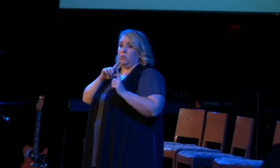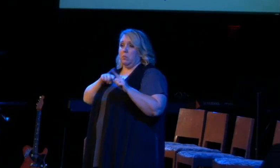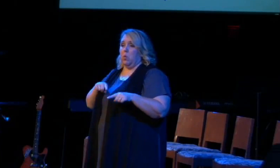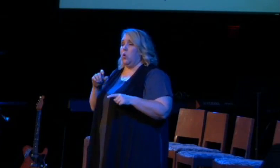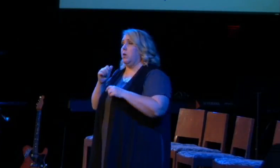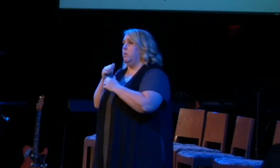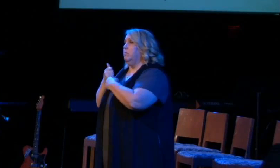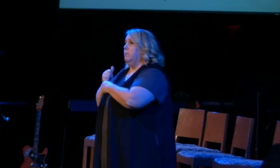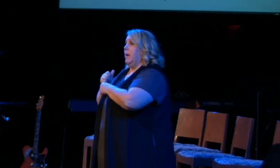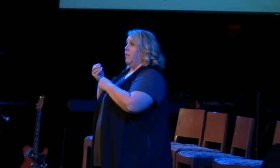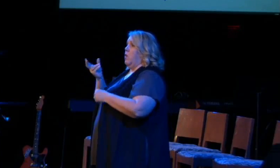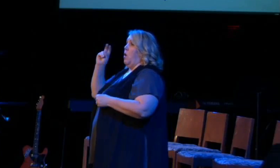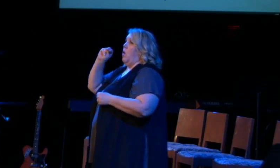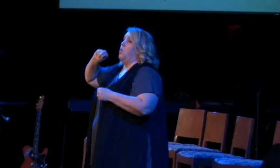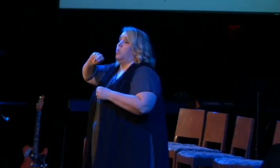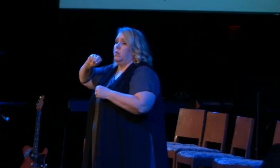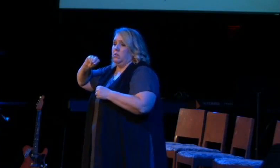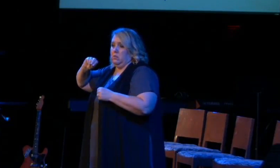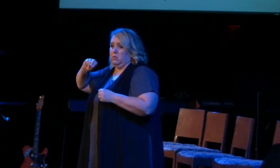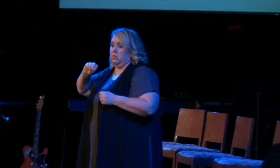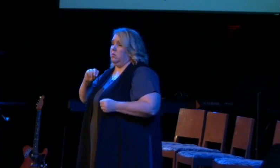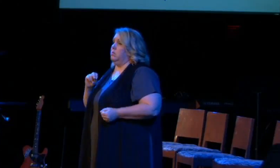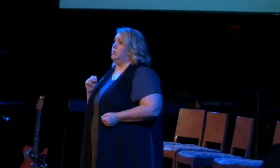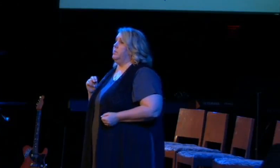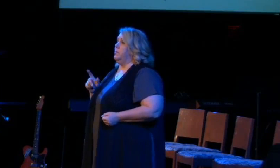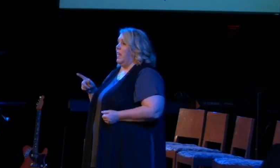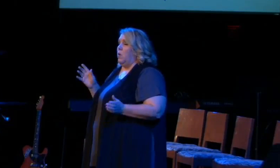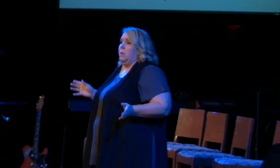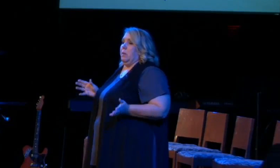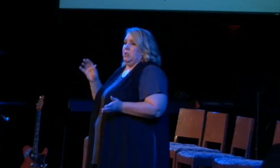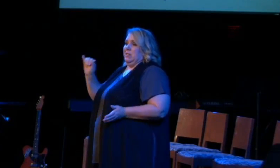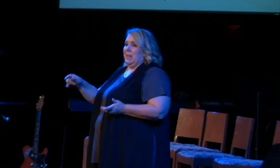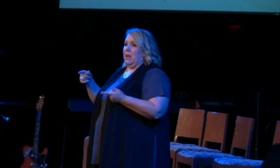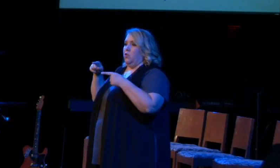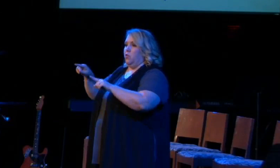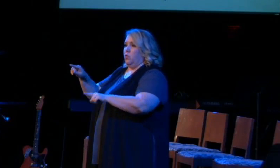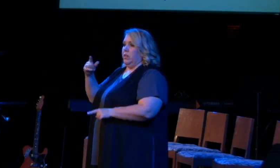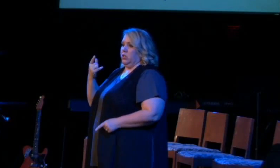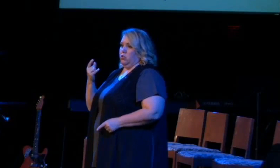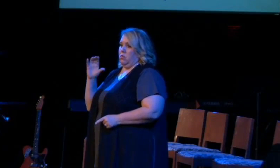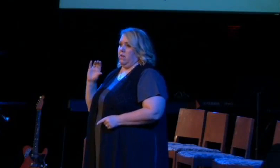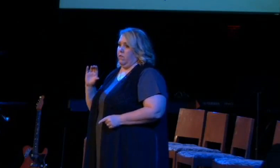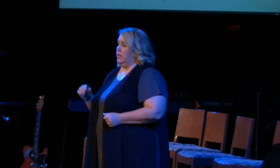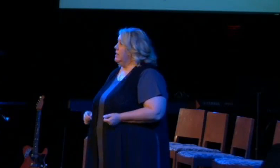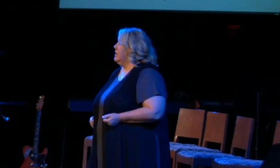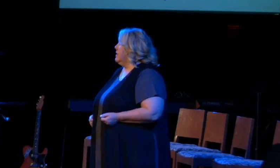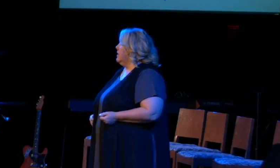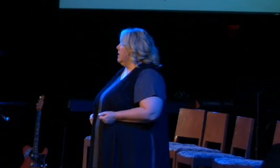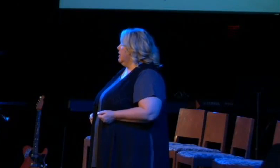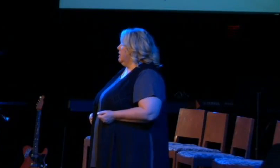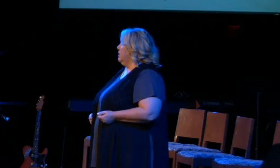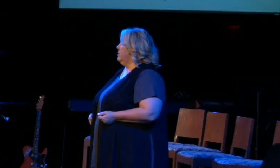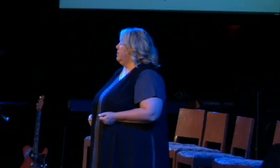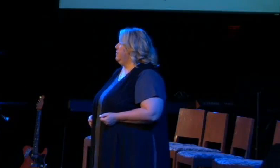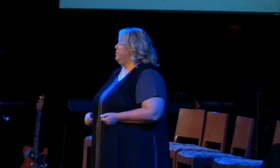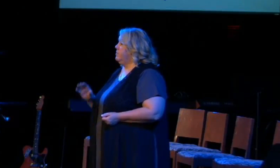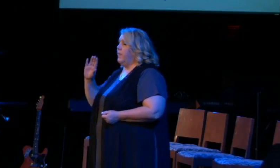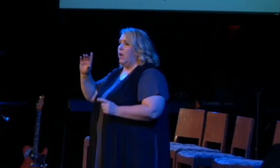own version of a traditional plan, and they will be pushing that at General Conference. I would say that their